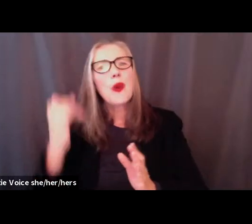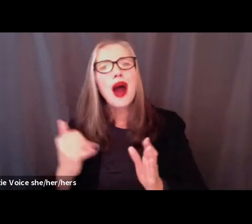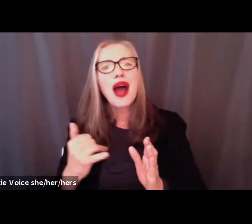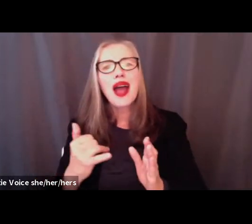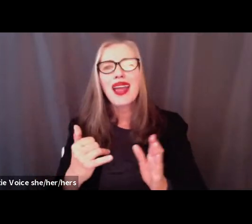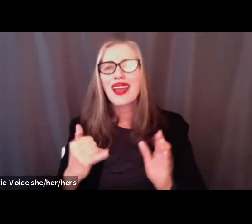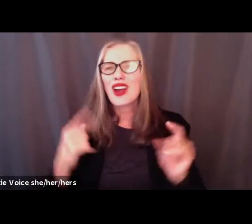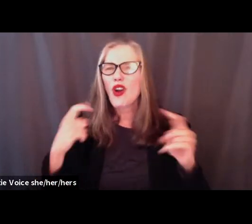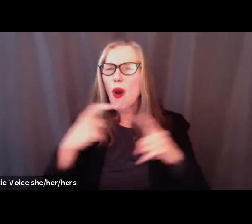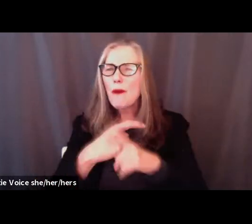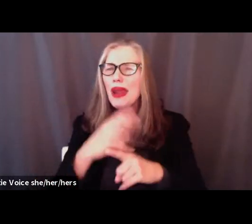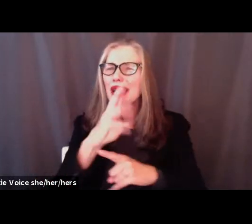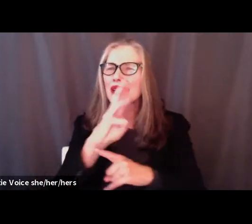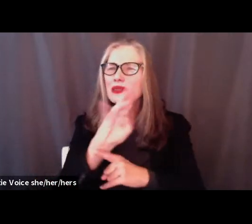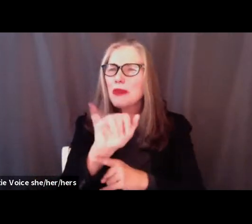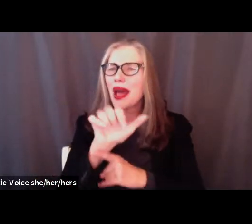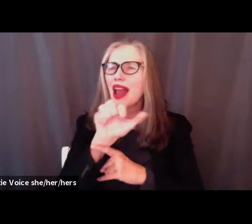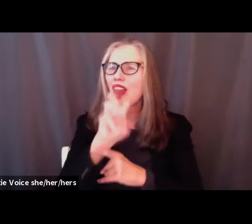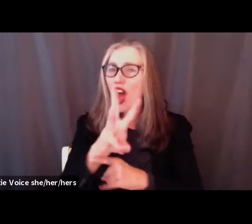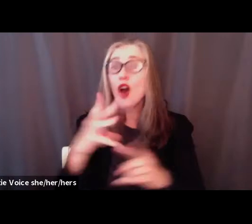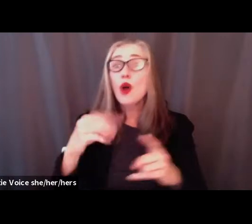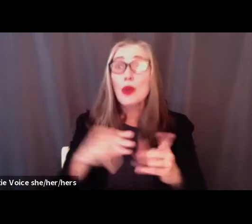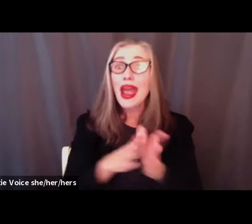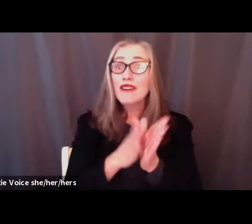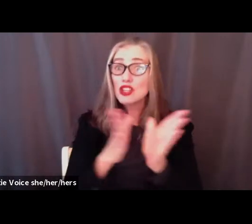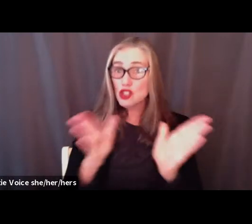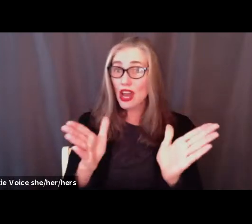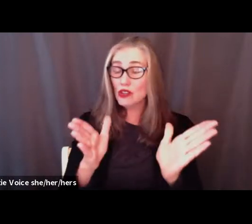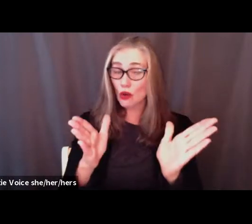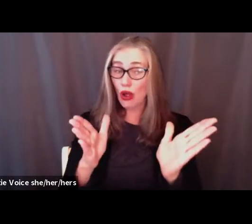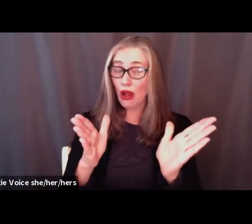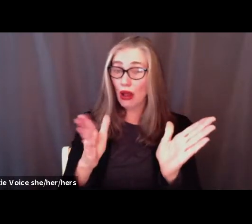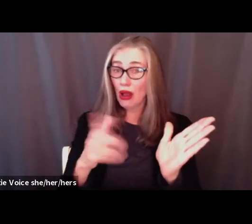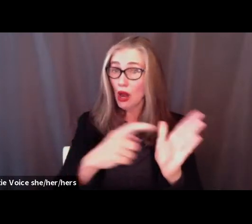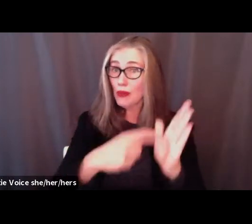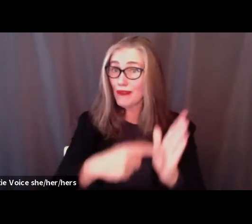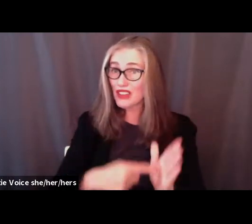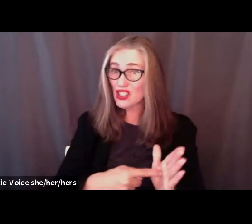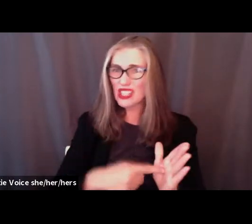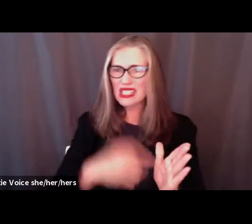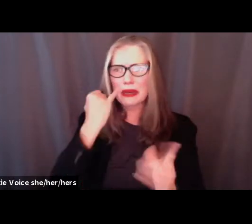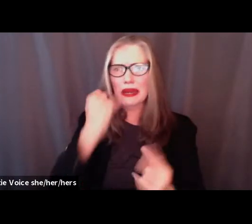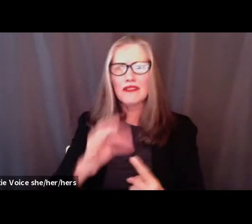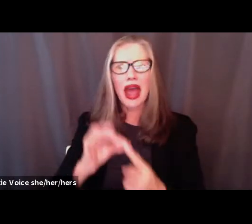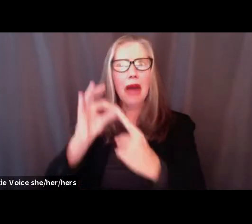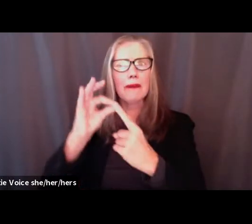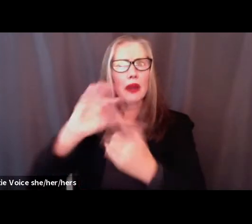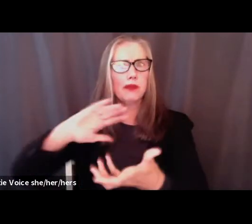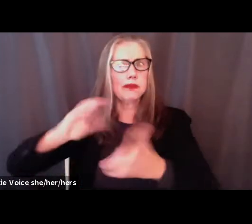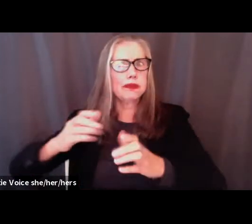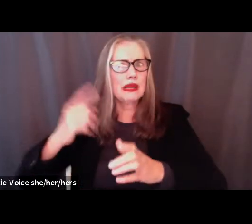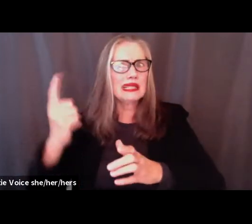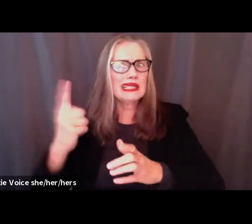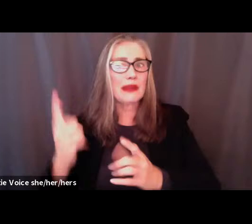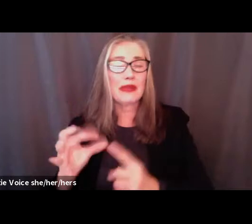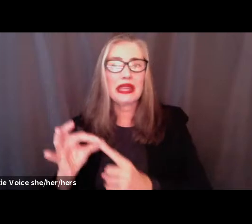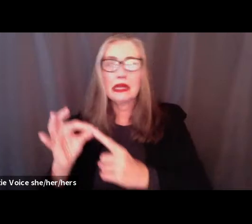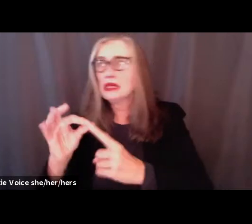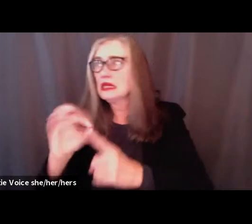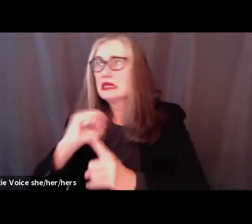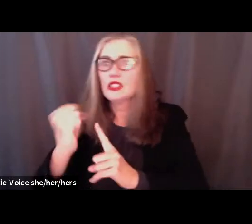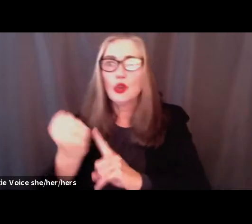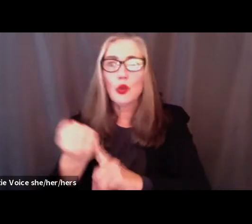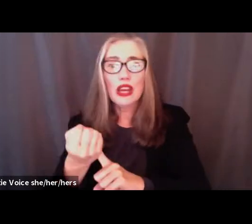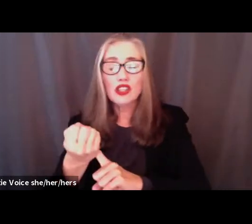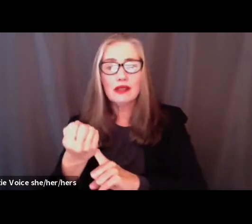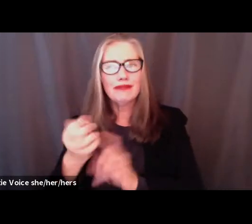provisions and then we have a variety of ways to get around those general provisions in the case of extraordinary circumstances. And people may define extraordinary circumstances in